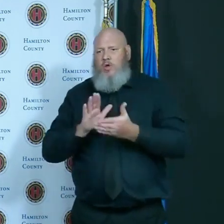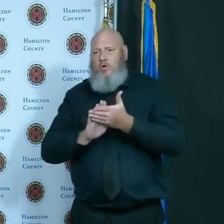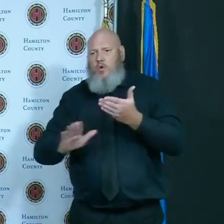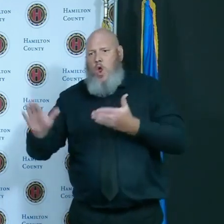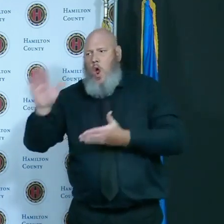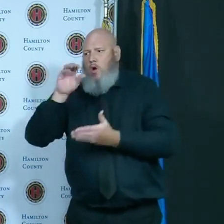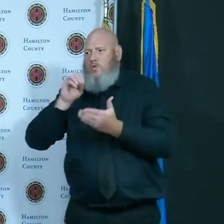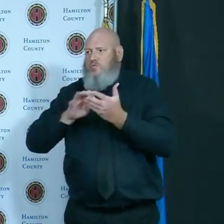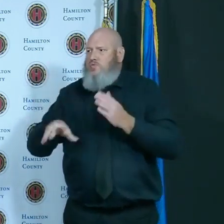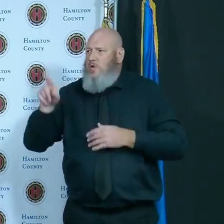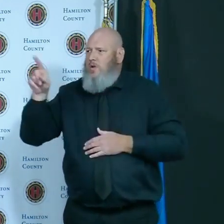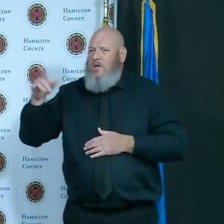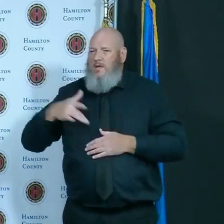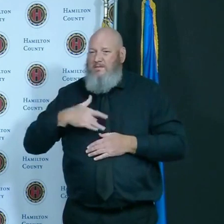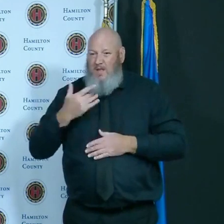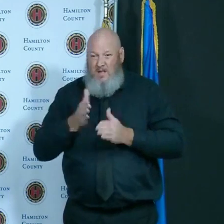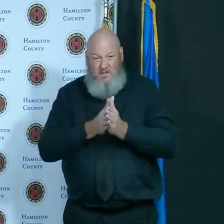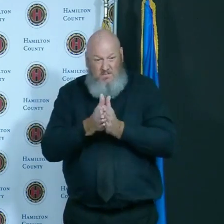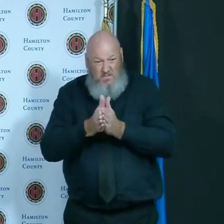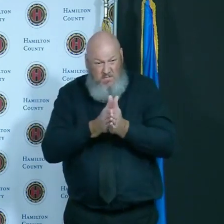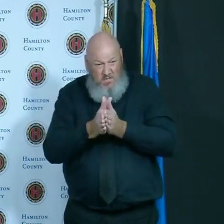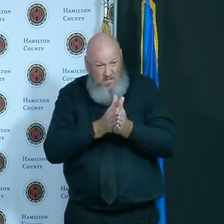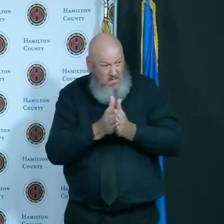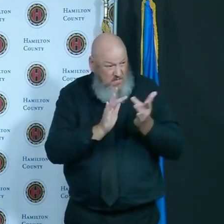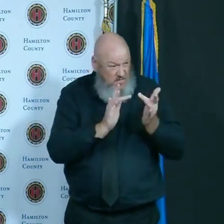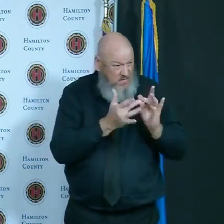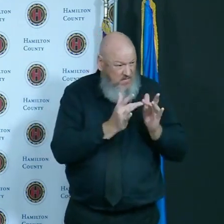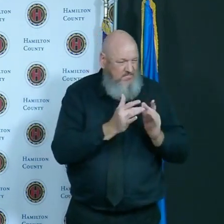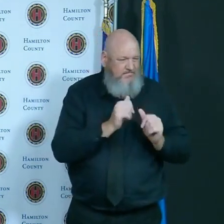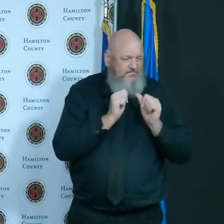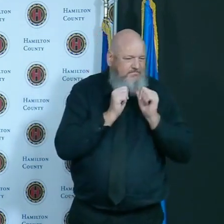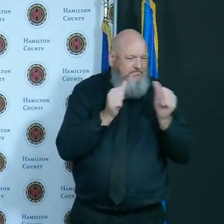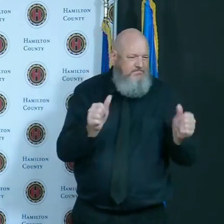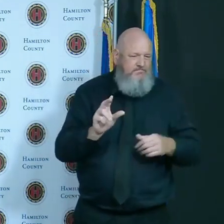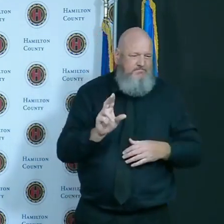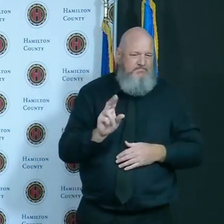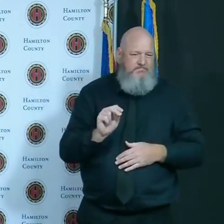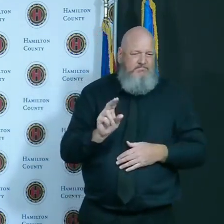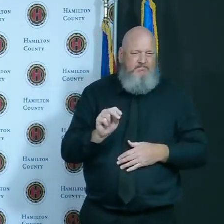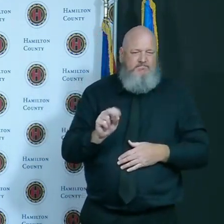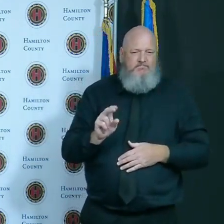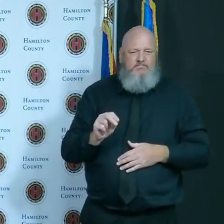it's online, and it's just been a really hard transition.